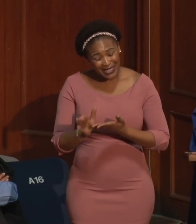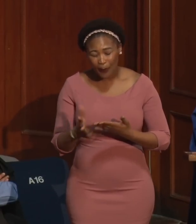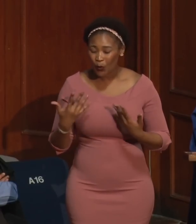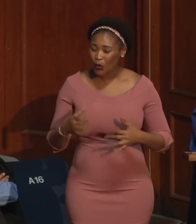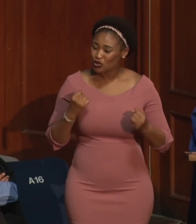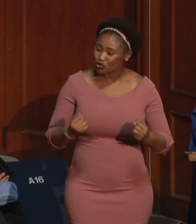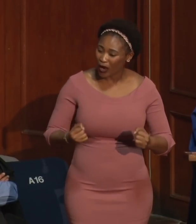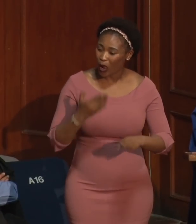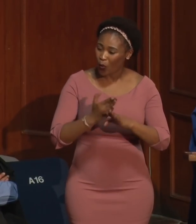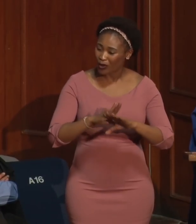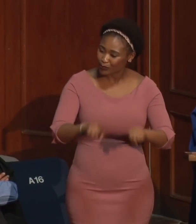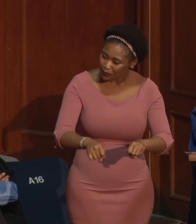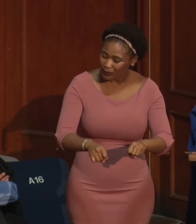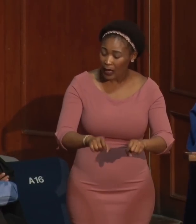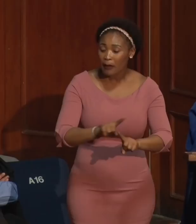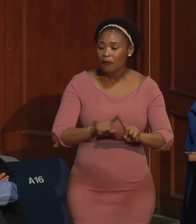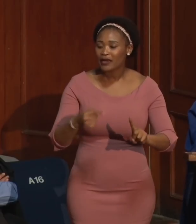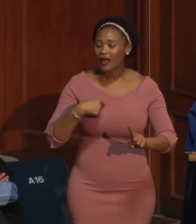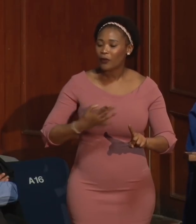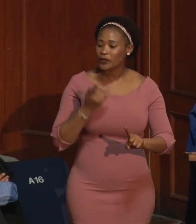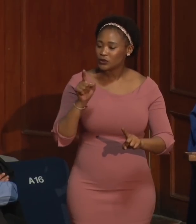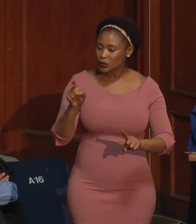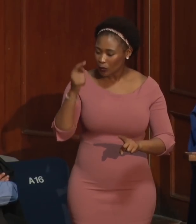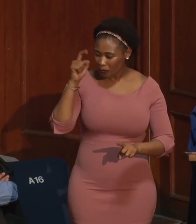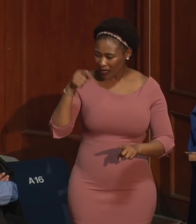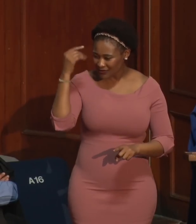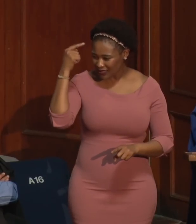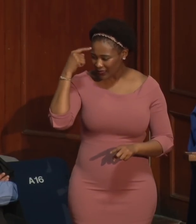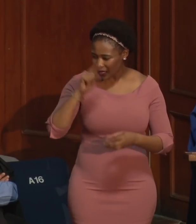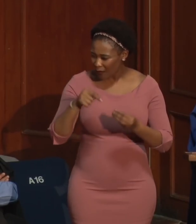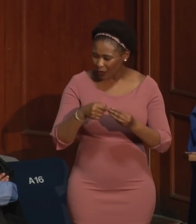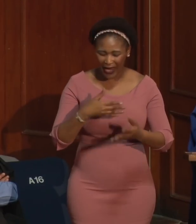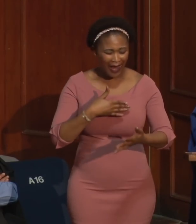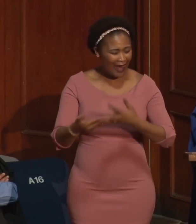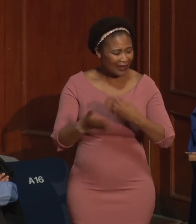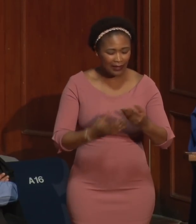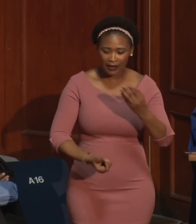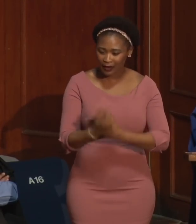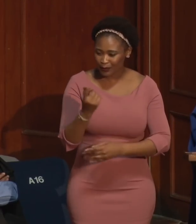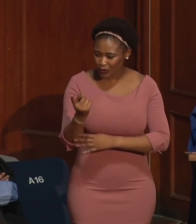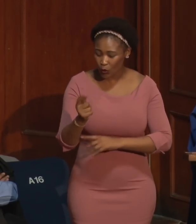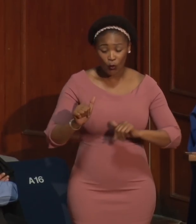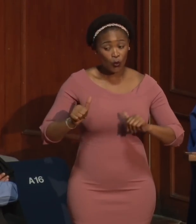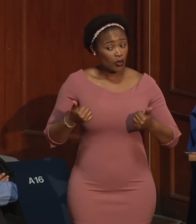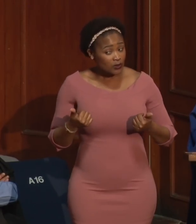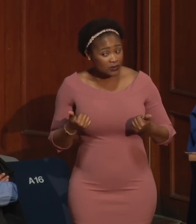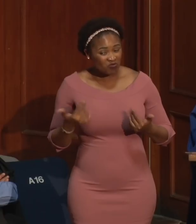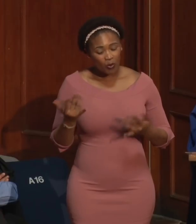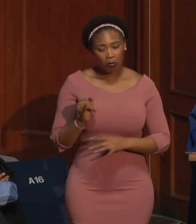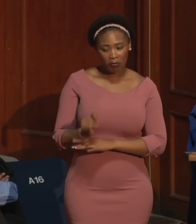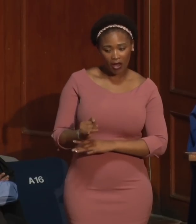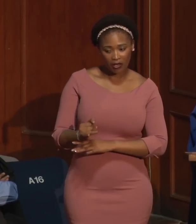to find jobs. But I want you to consider whatever happens to you, good and